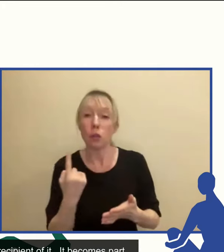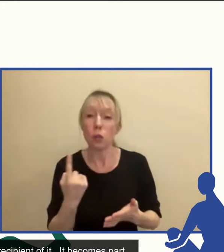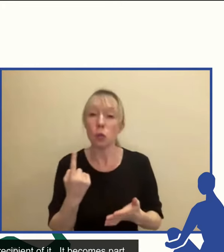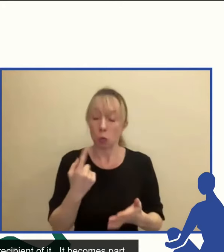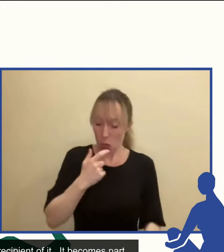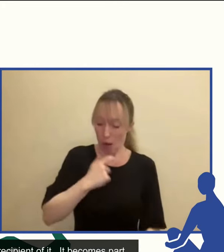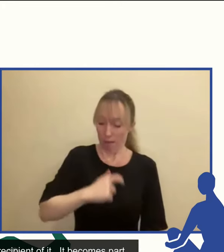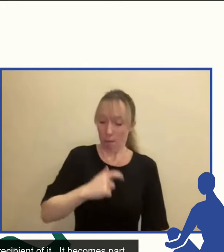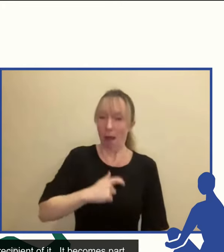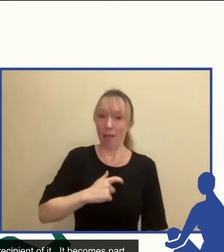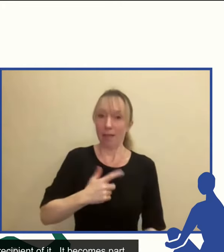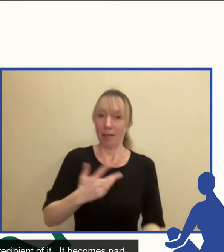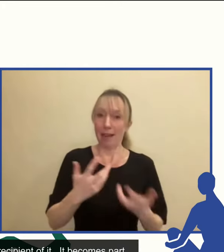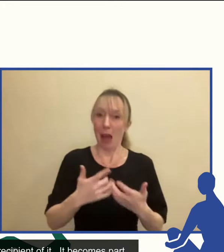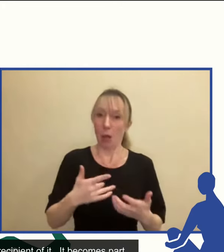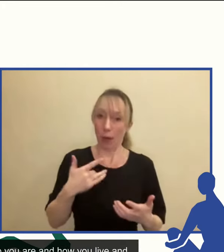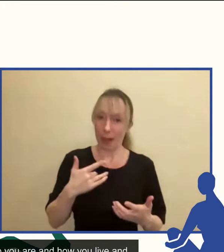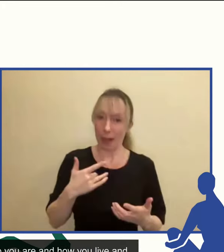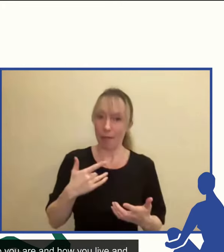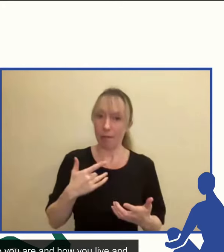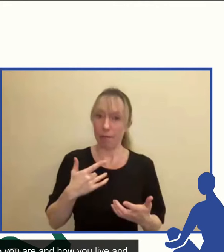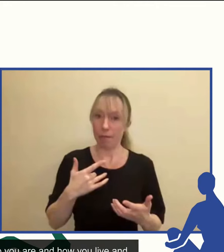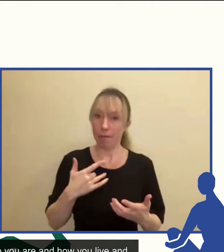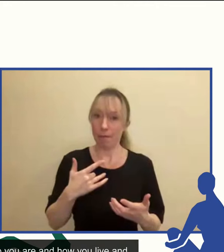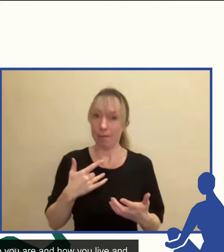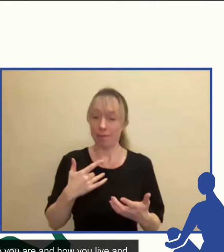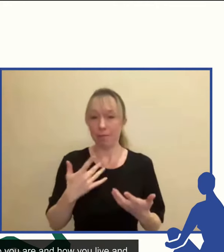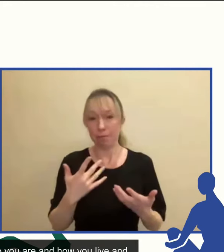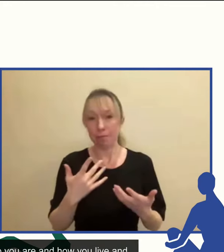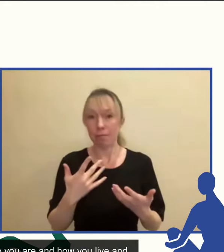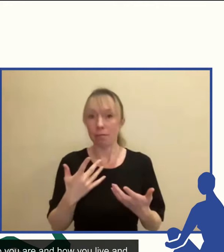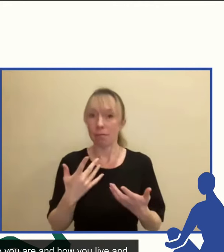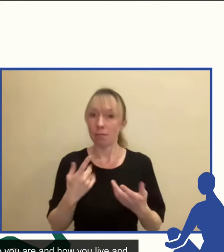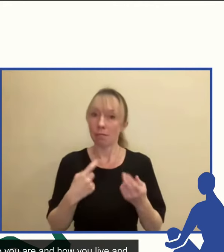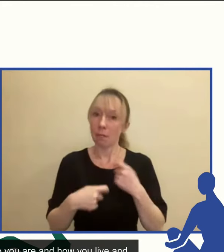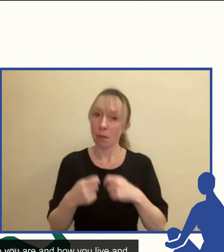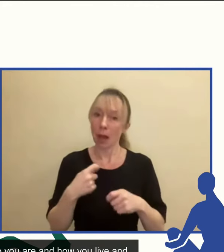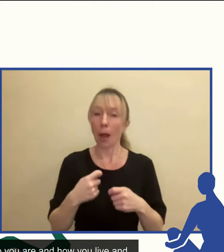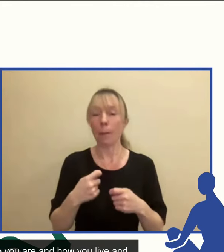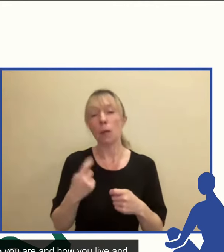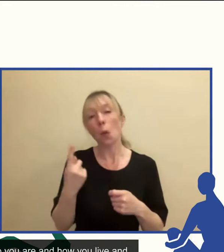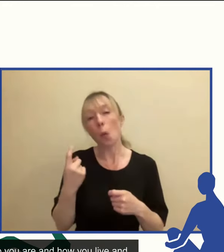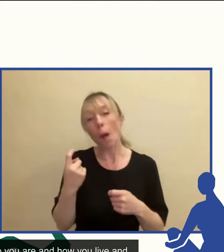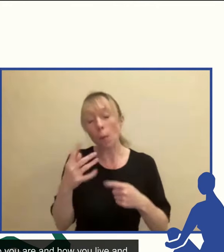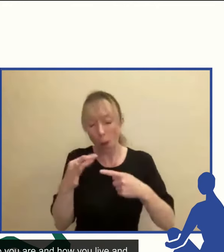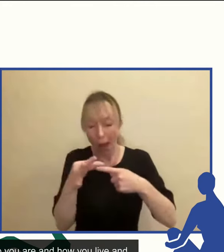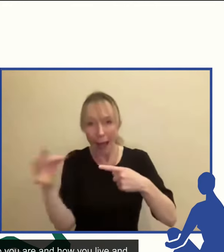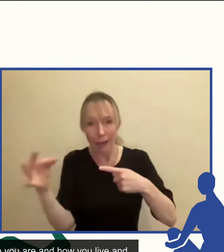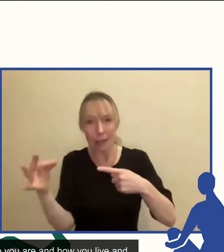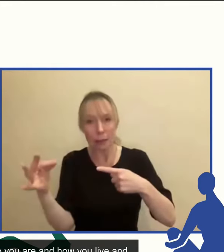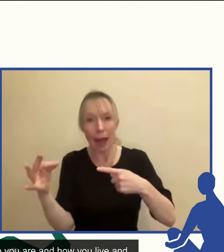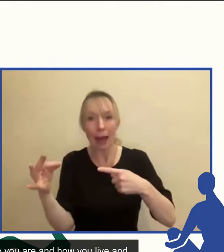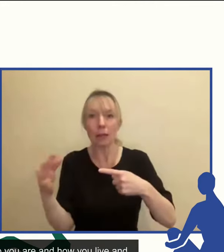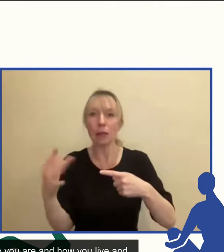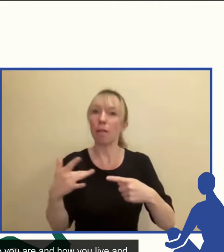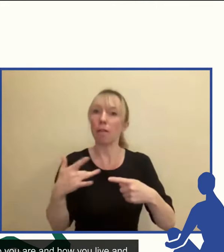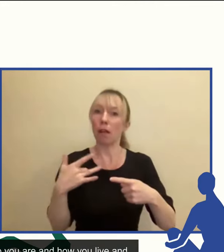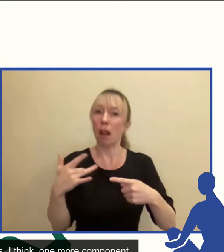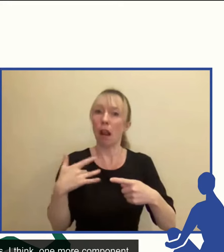come across. And it becomes, I think, one more component of a life that